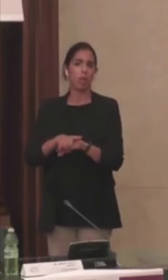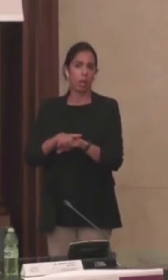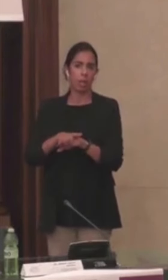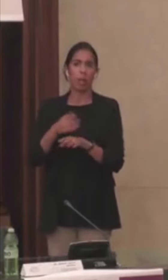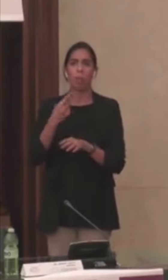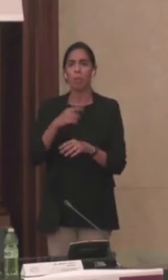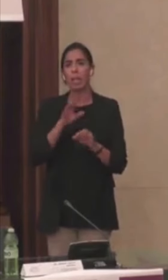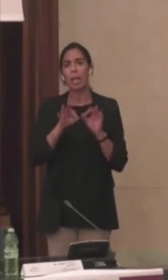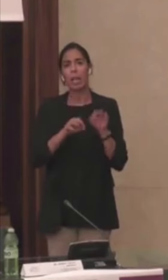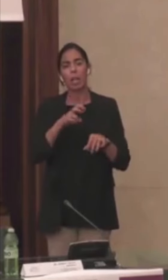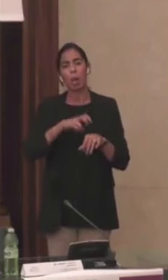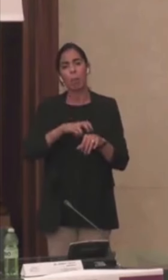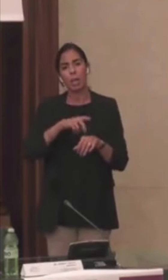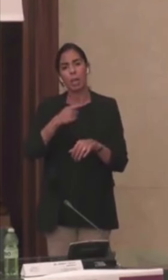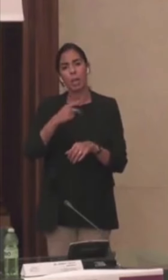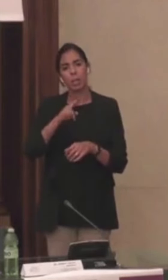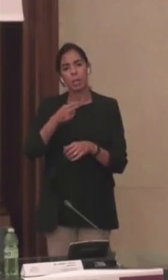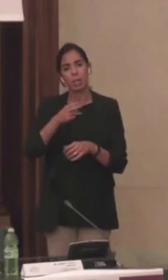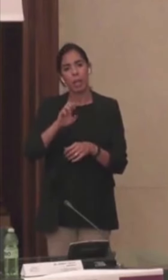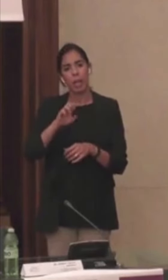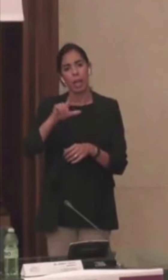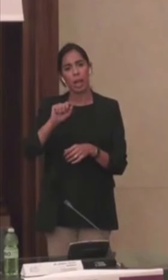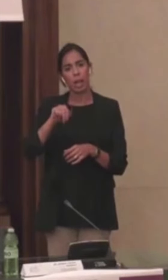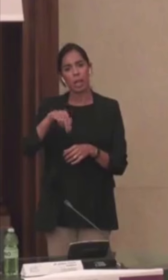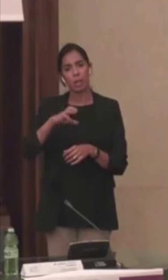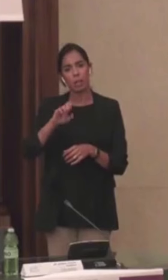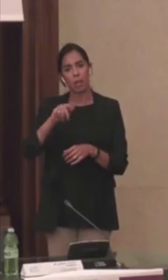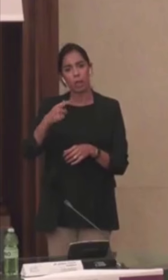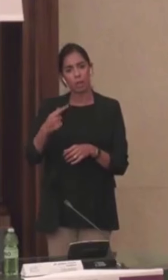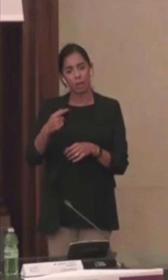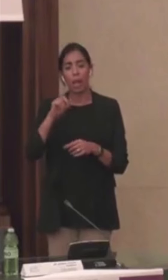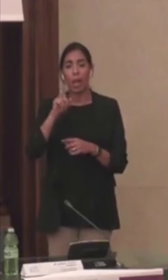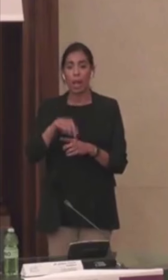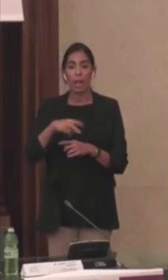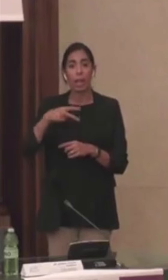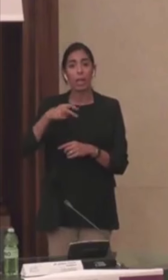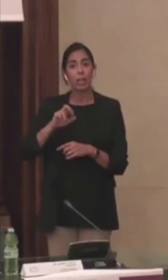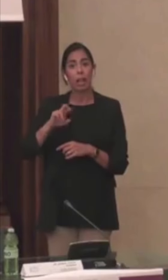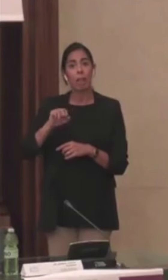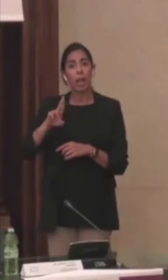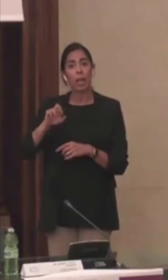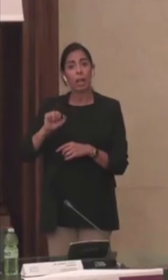Navarra, Pamplona, Spain, publishes a study saying,